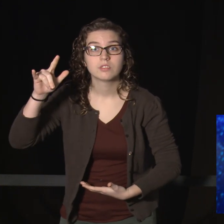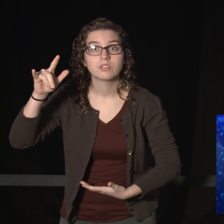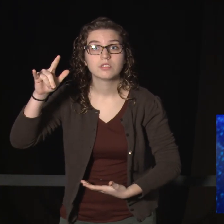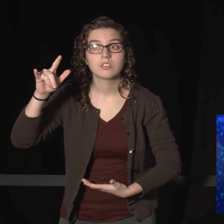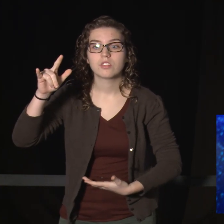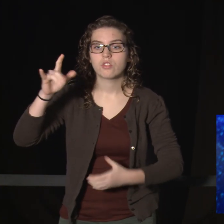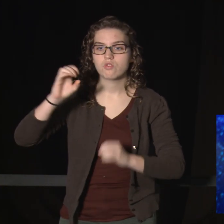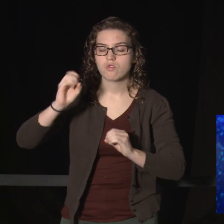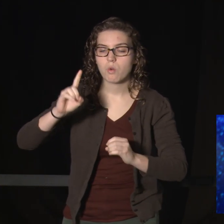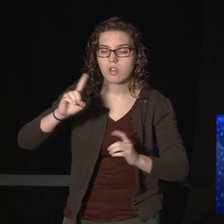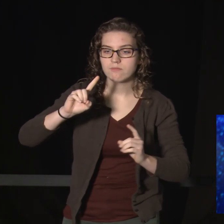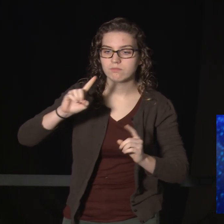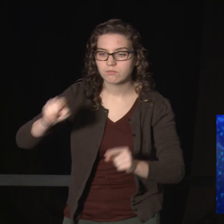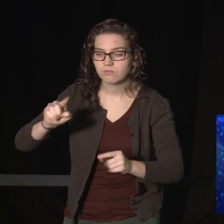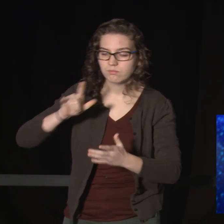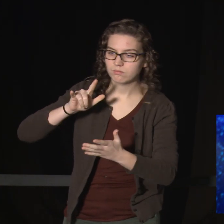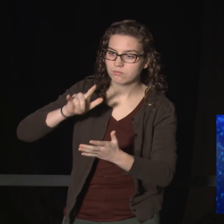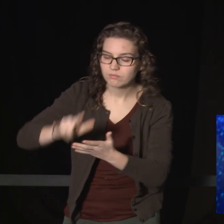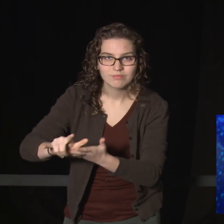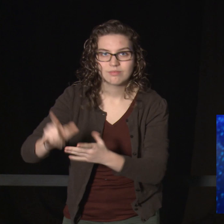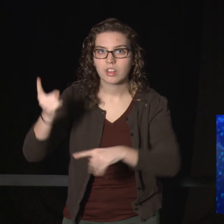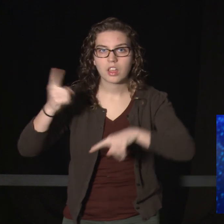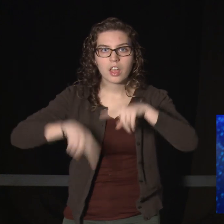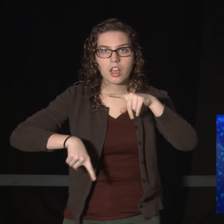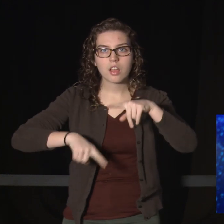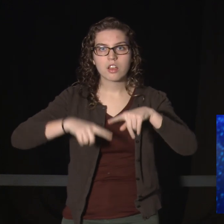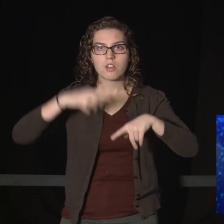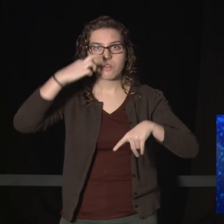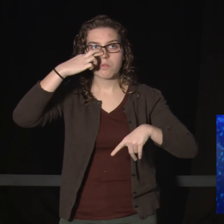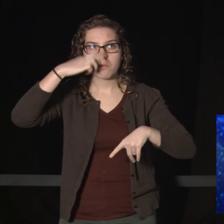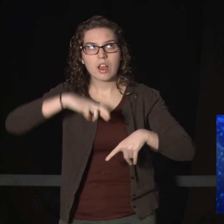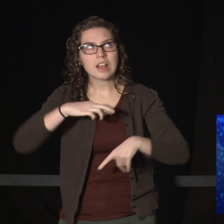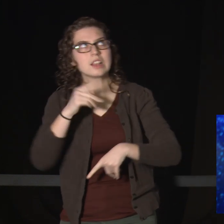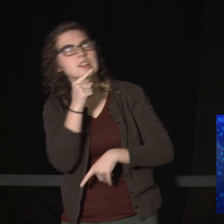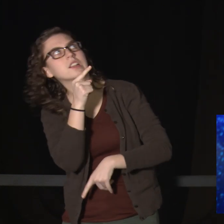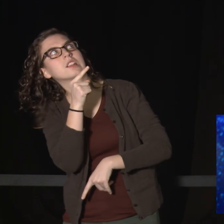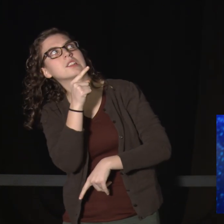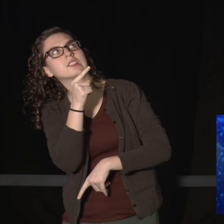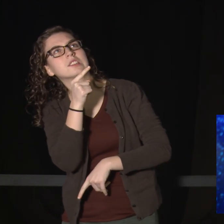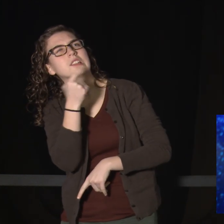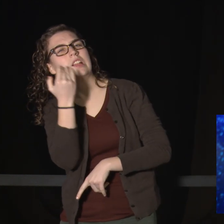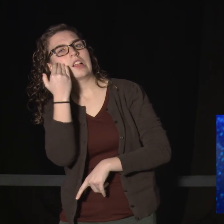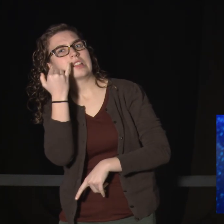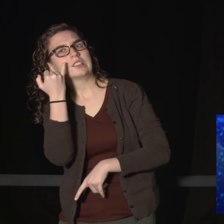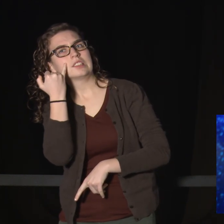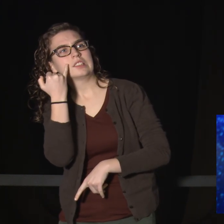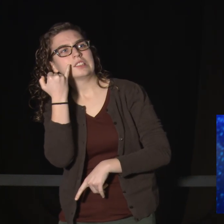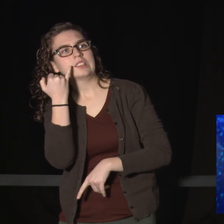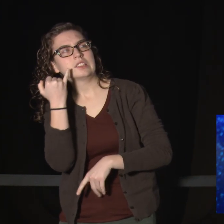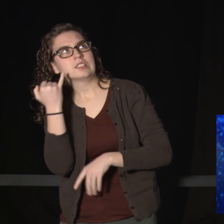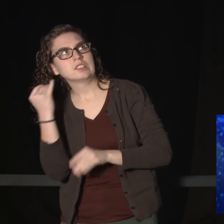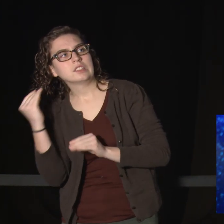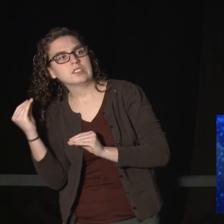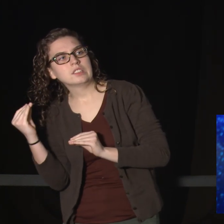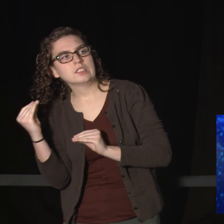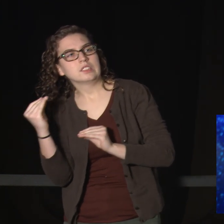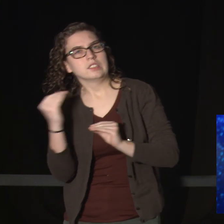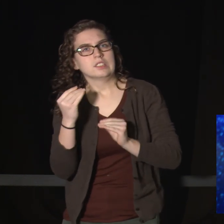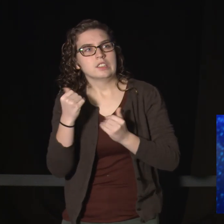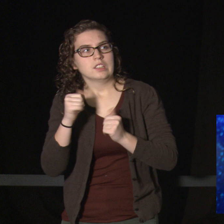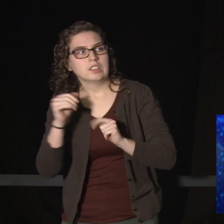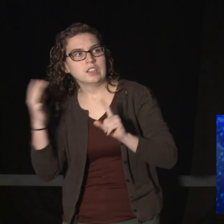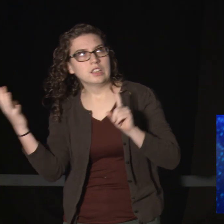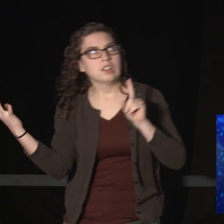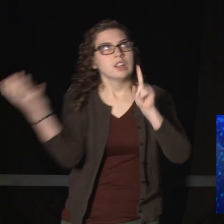He has nowhere to go. There's a rat. And he knows if he makes moves to try to